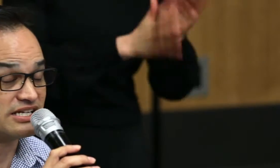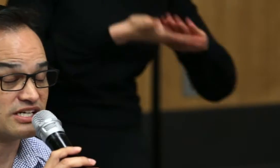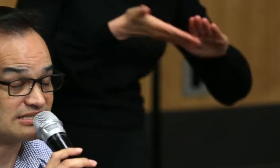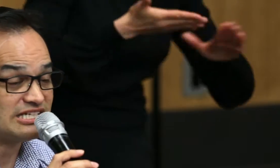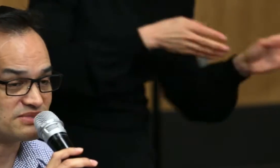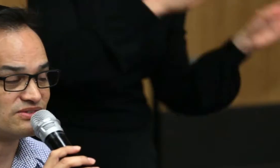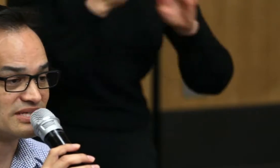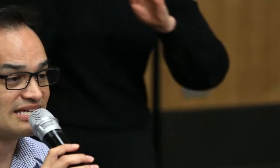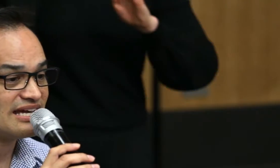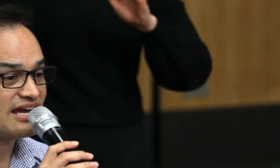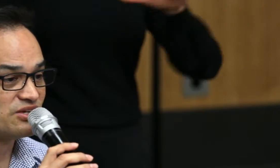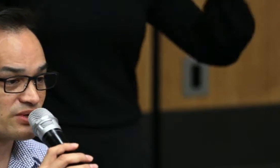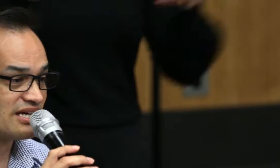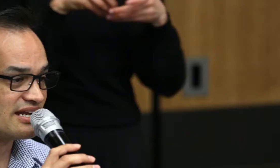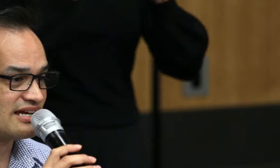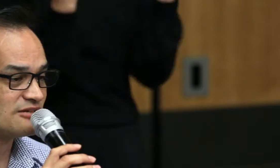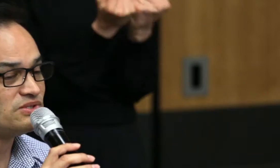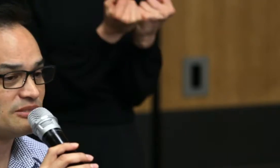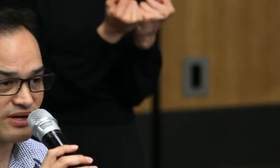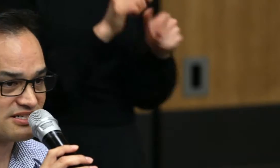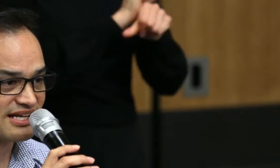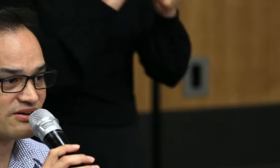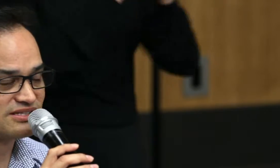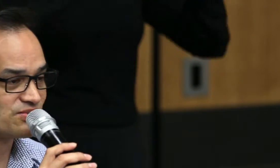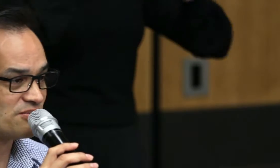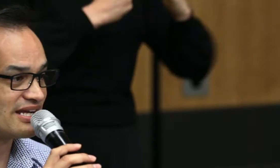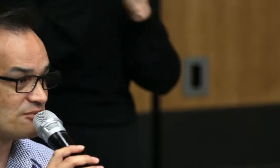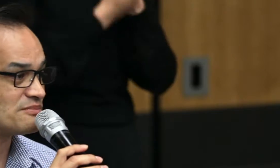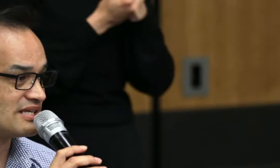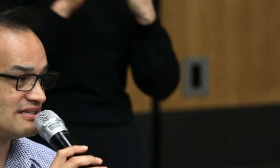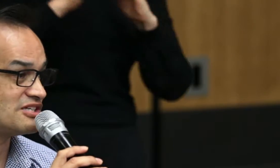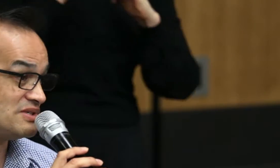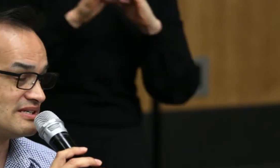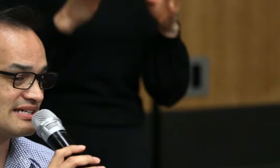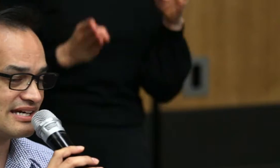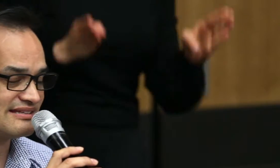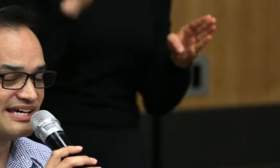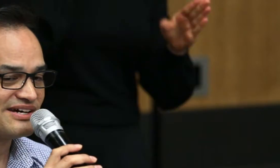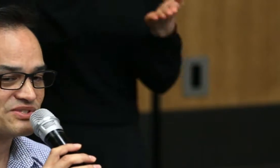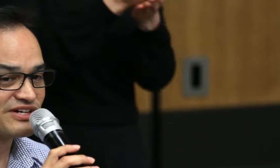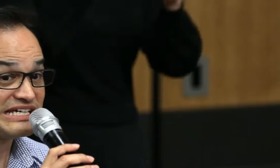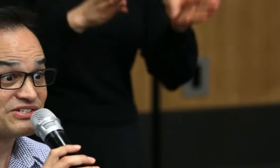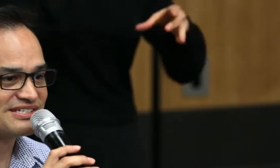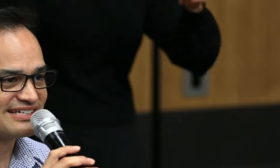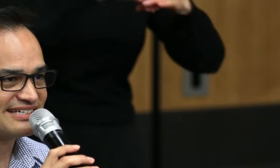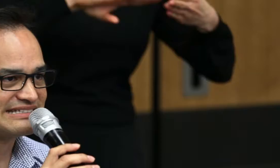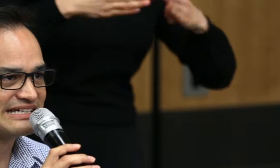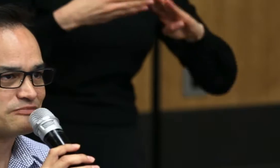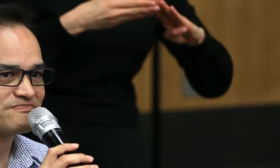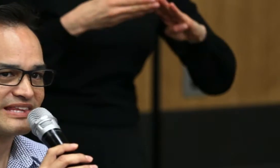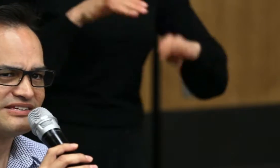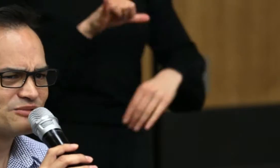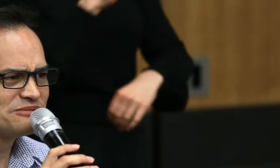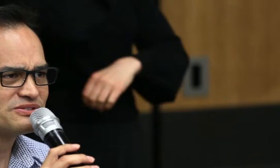or a team, and you're working on a community project. How can this robot help somebody in the community? And what's very interesting